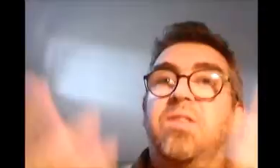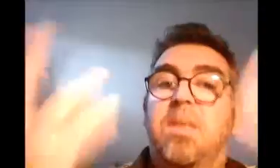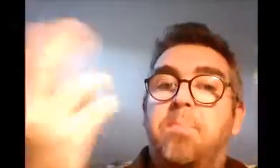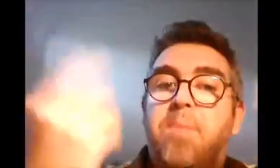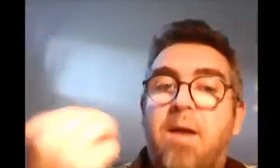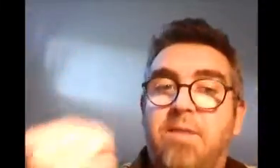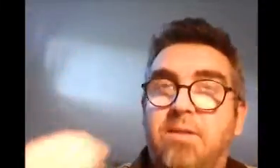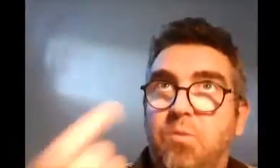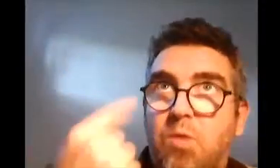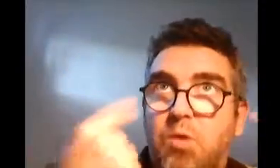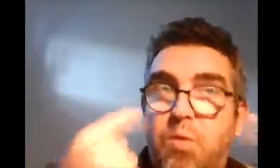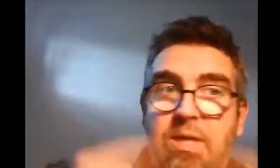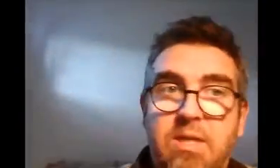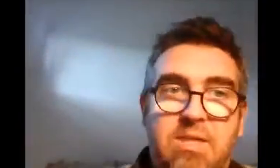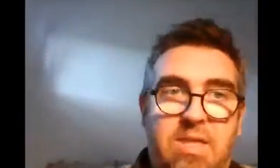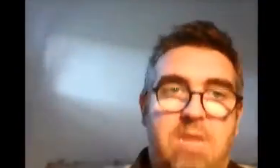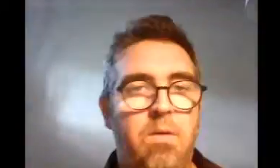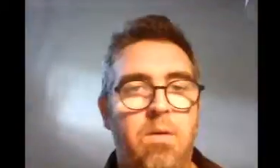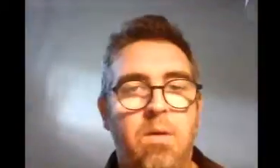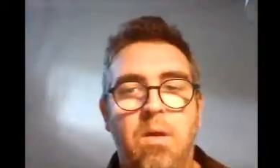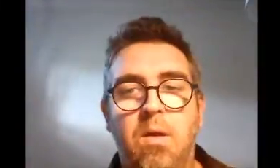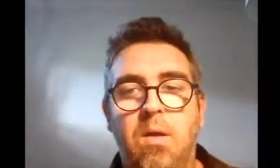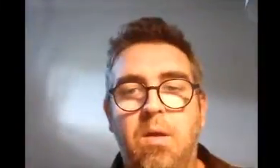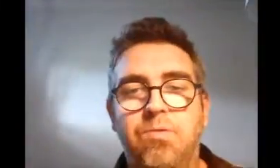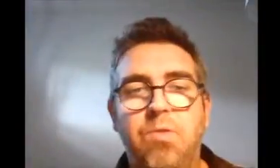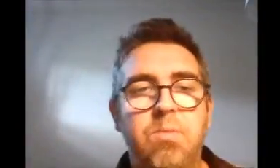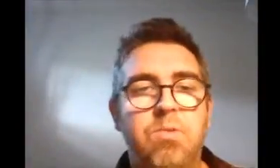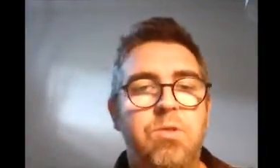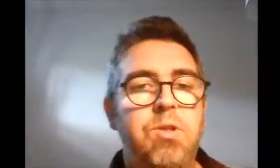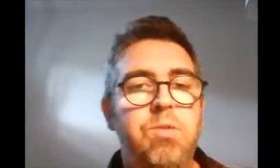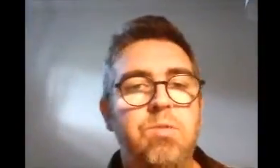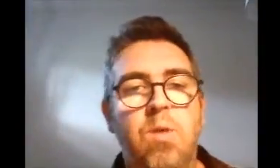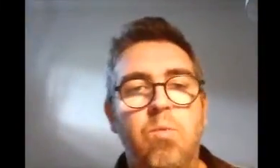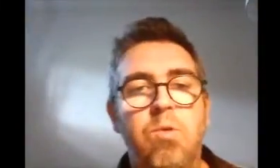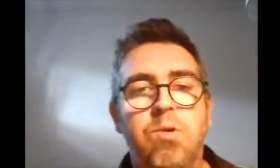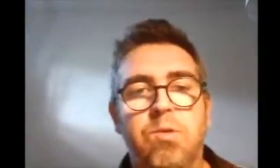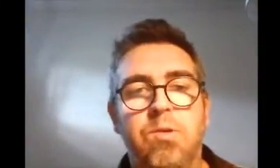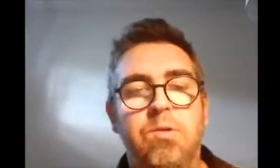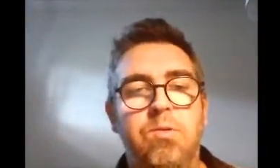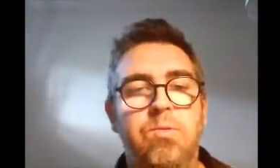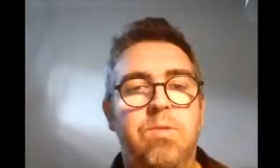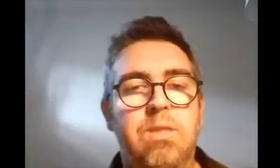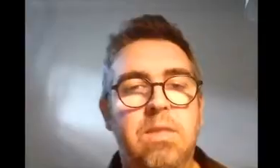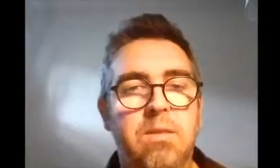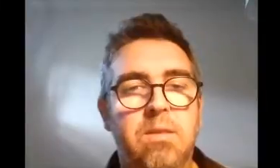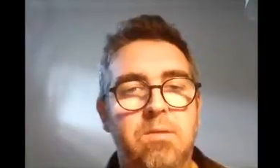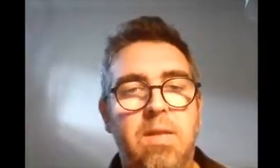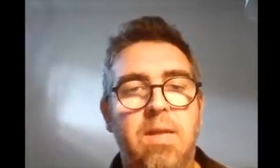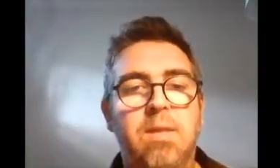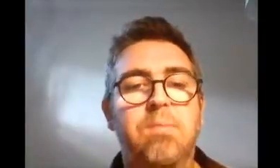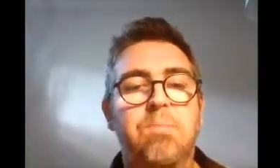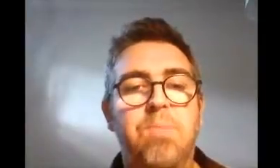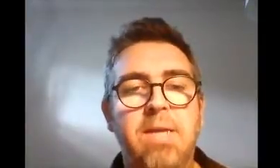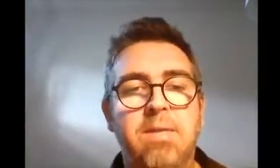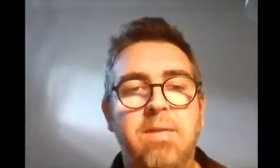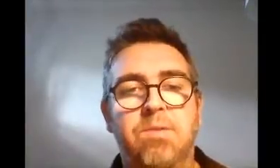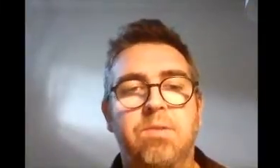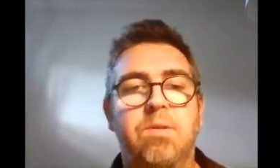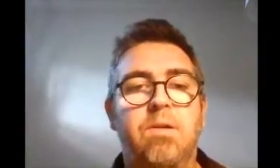the apparent, so what we see. Astronomers use a word to tell the brightness of a star,